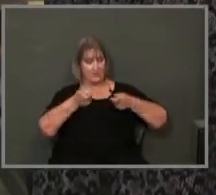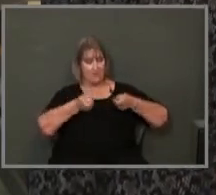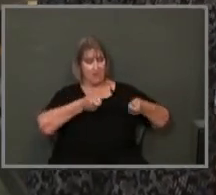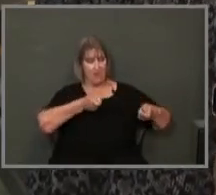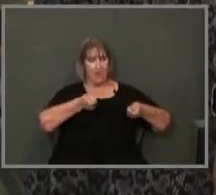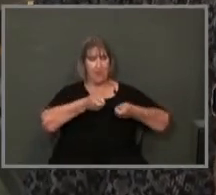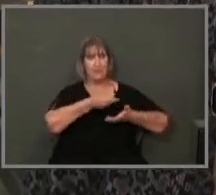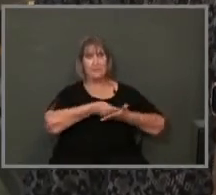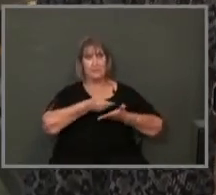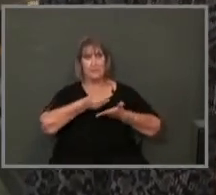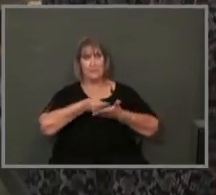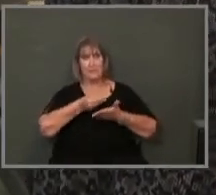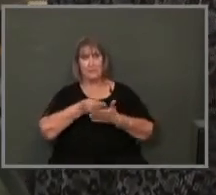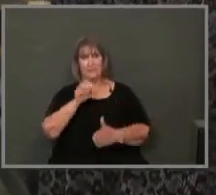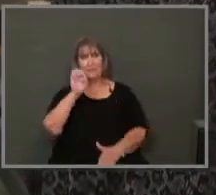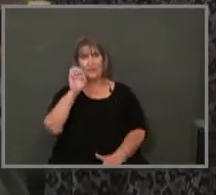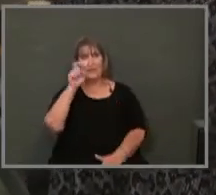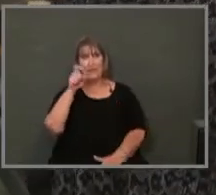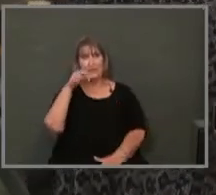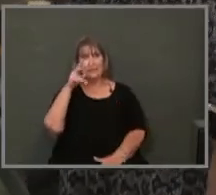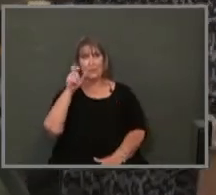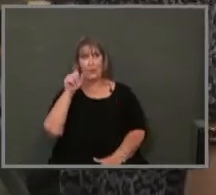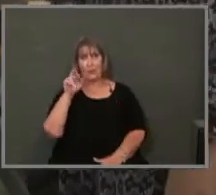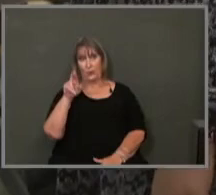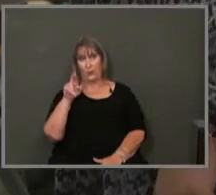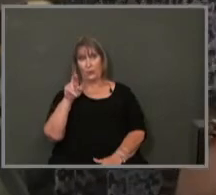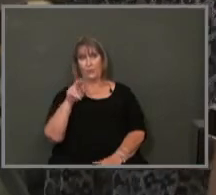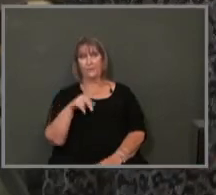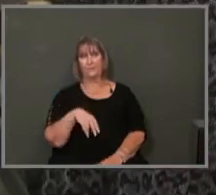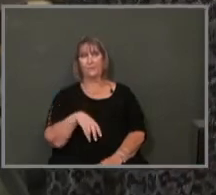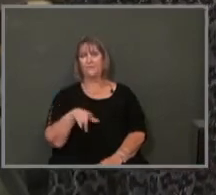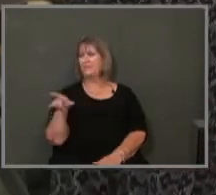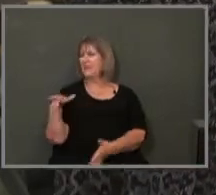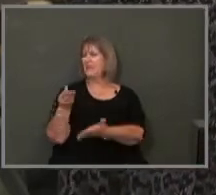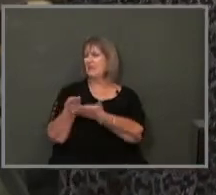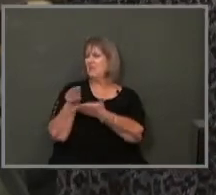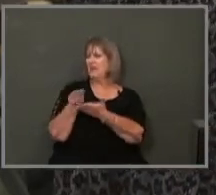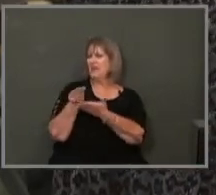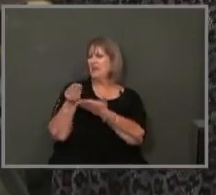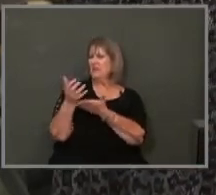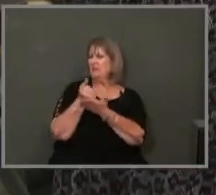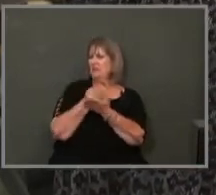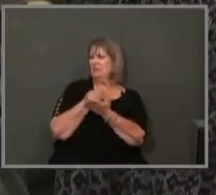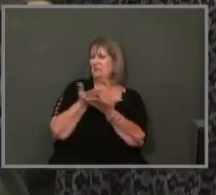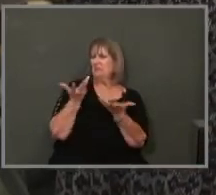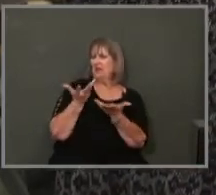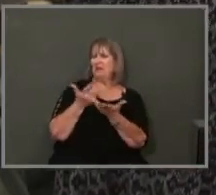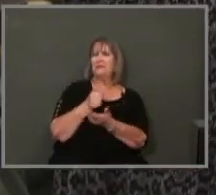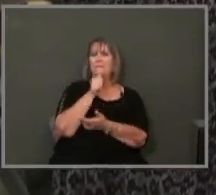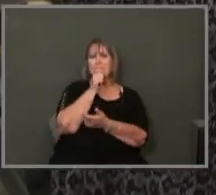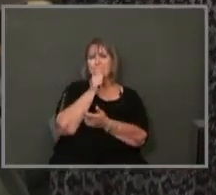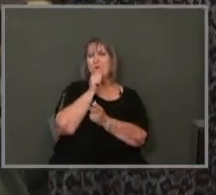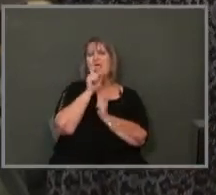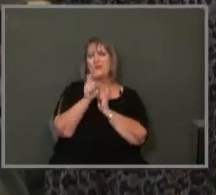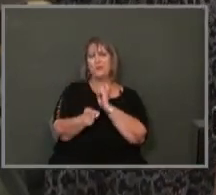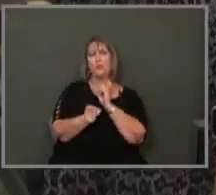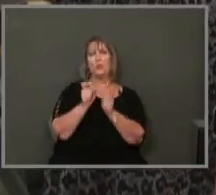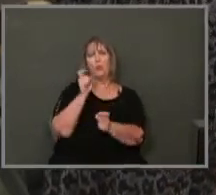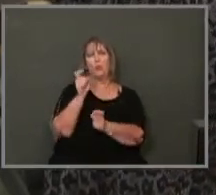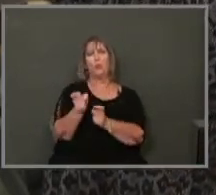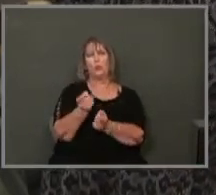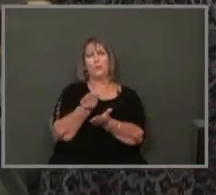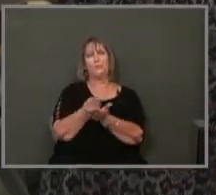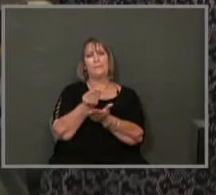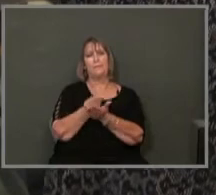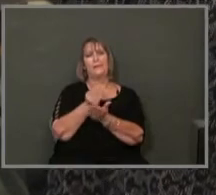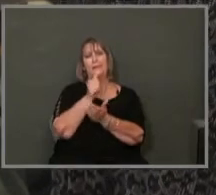account for them. And the account is made up of money with private donations? Literally donations. Okay. And the reason I say that